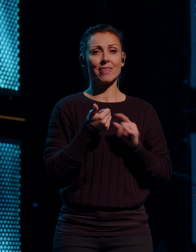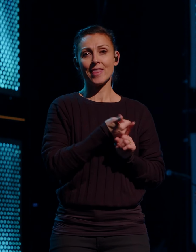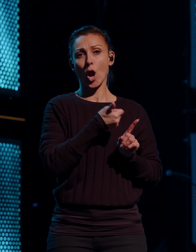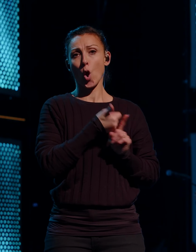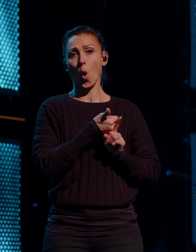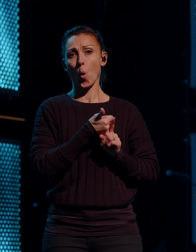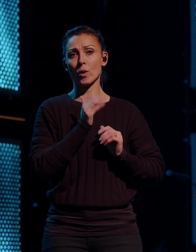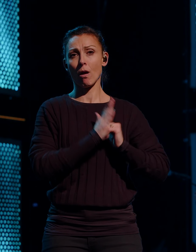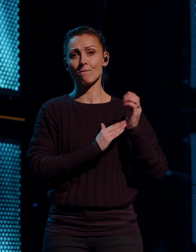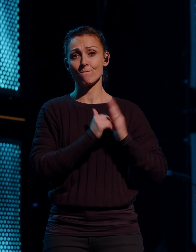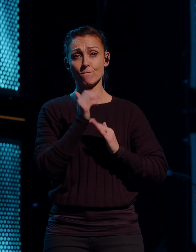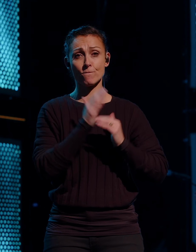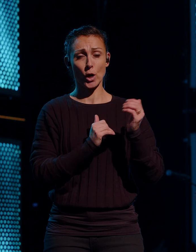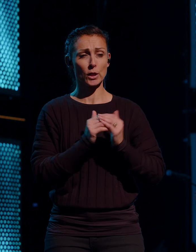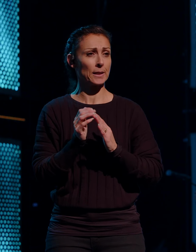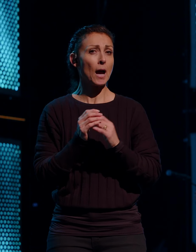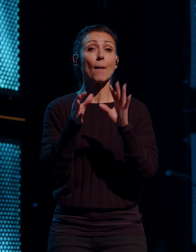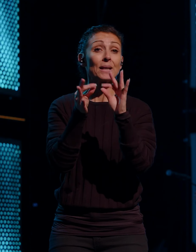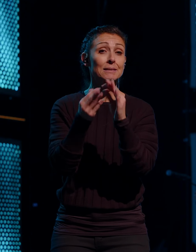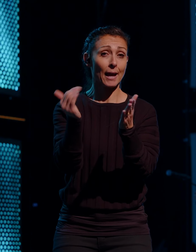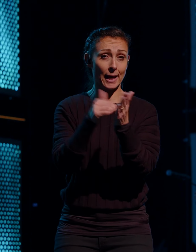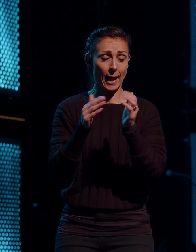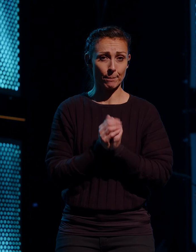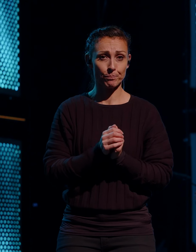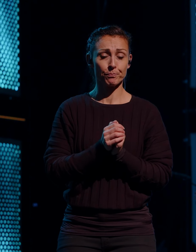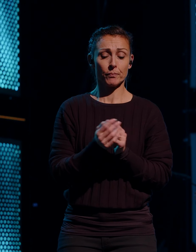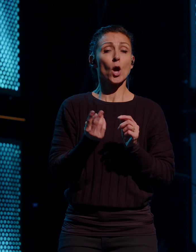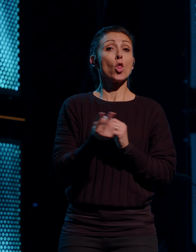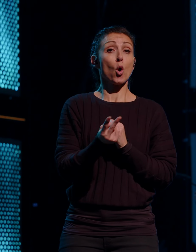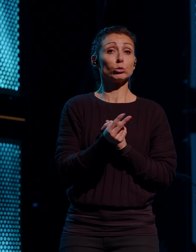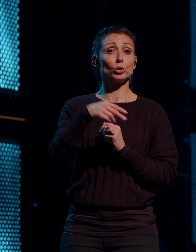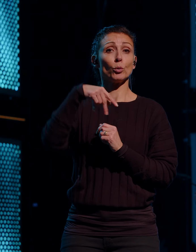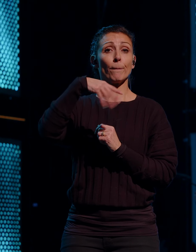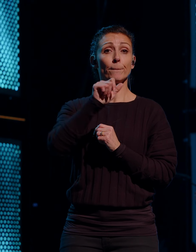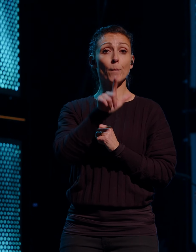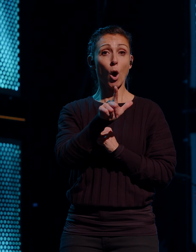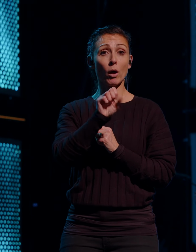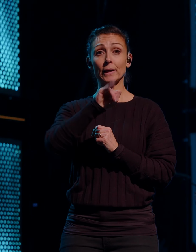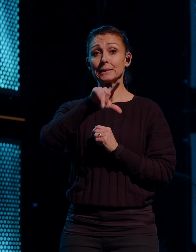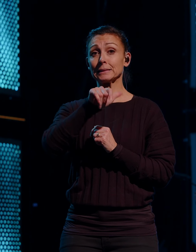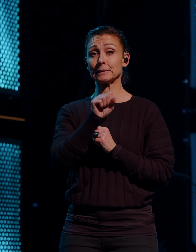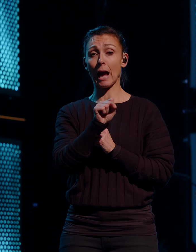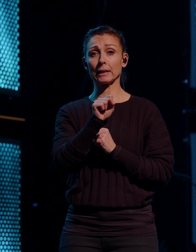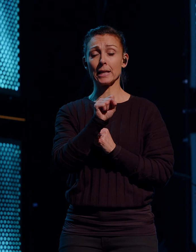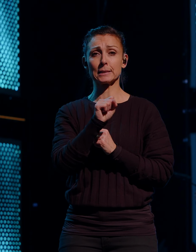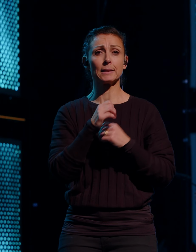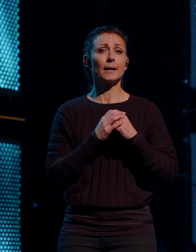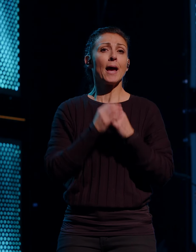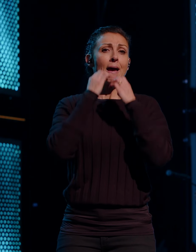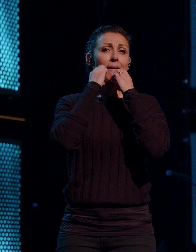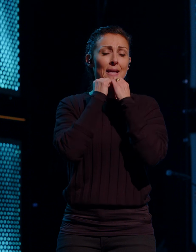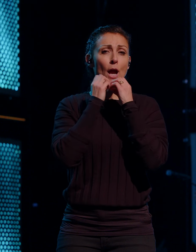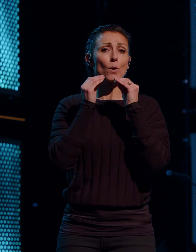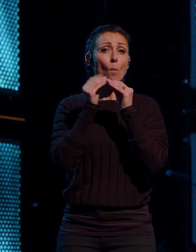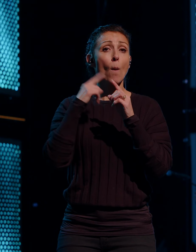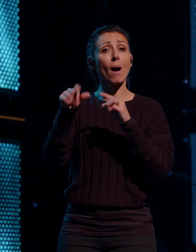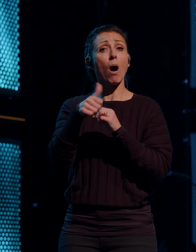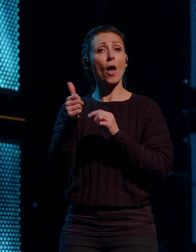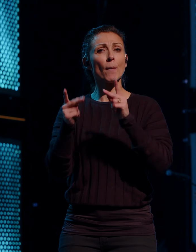own comfort. Look at what happens next in Acts 16, 35 through 40. It says, but when it was day,